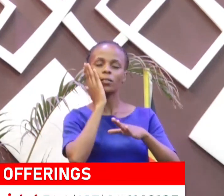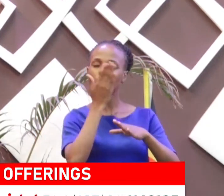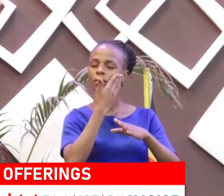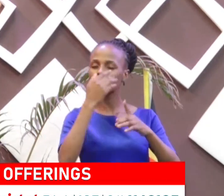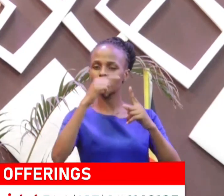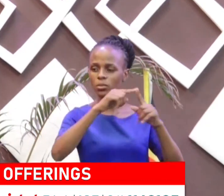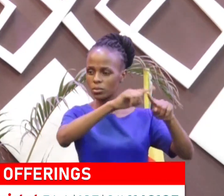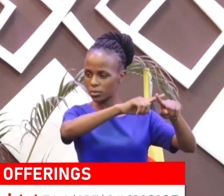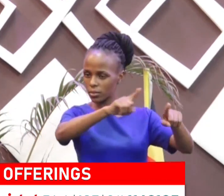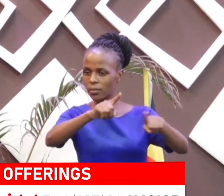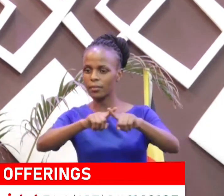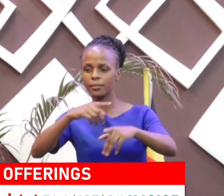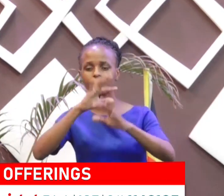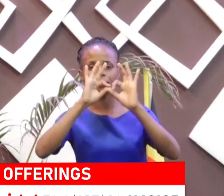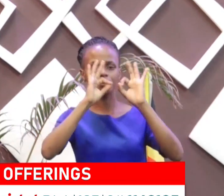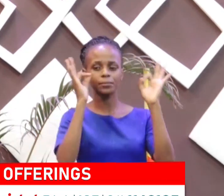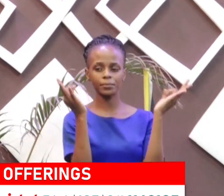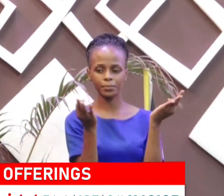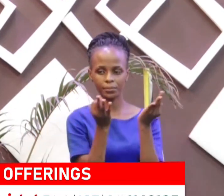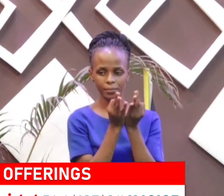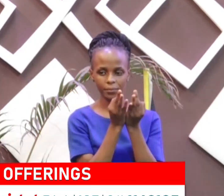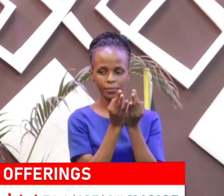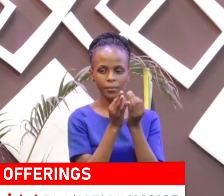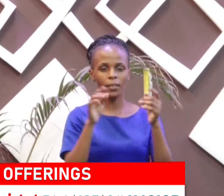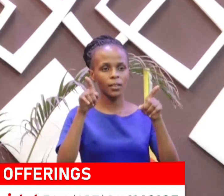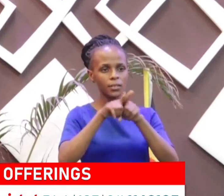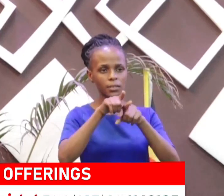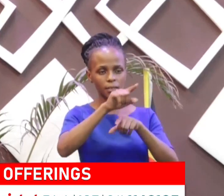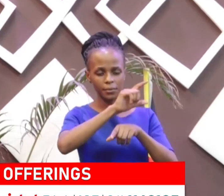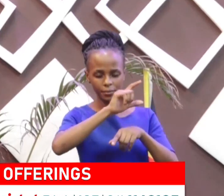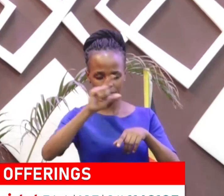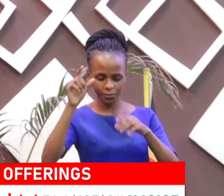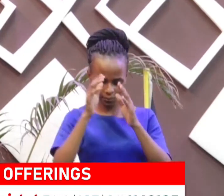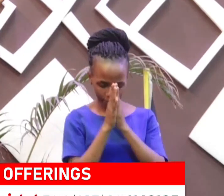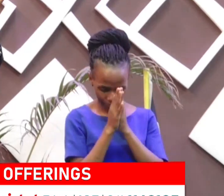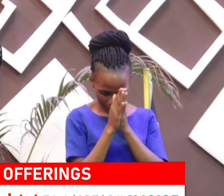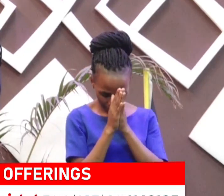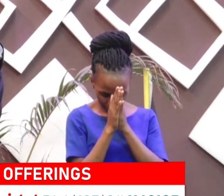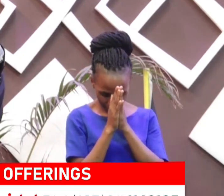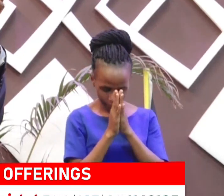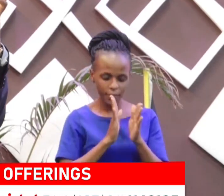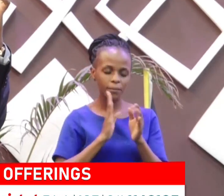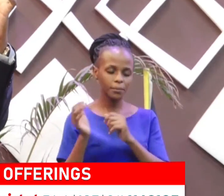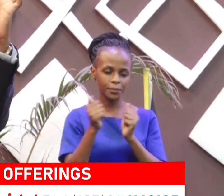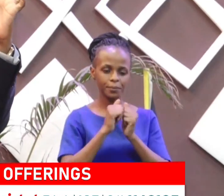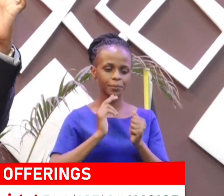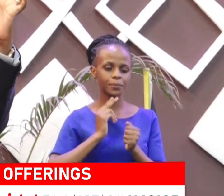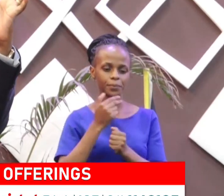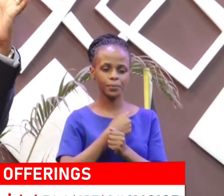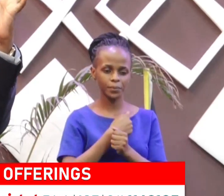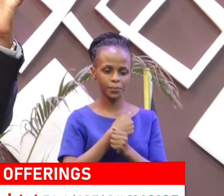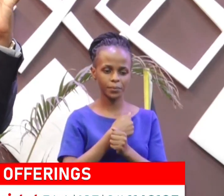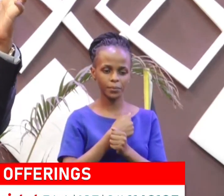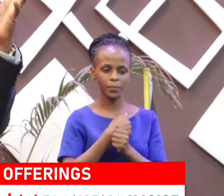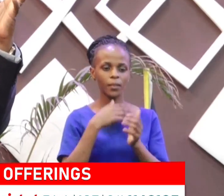Lord. We ask for the grace upon the different families. Even this week, O Lord, be together with